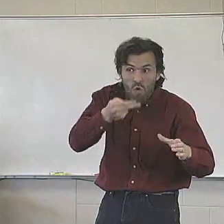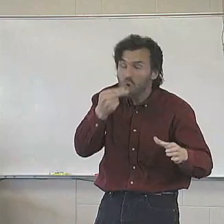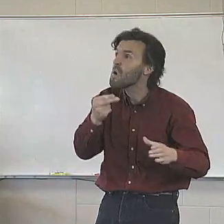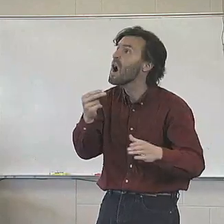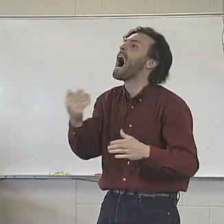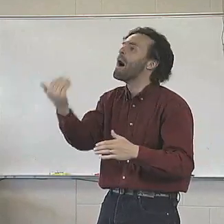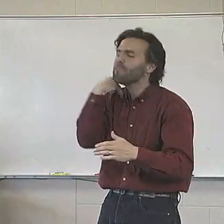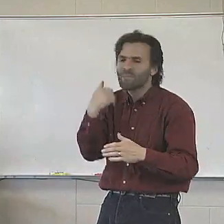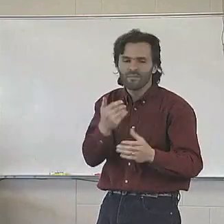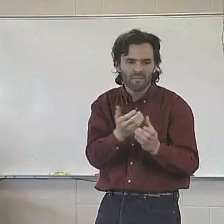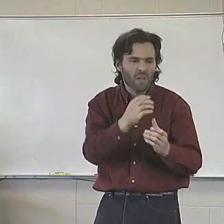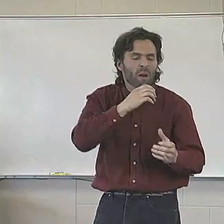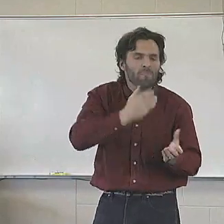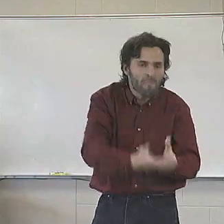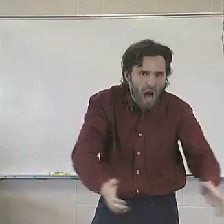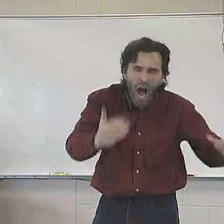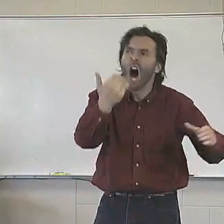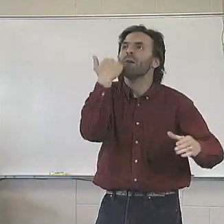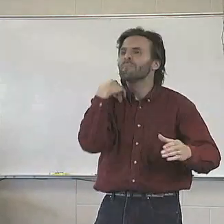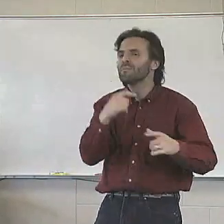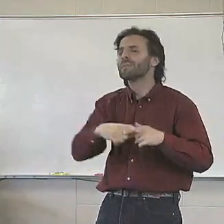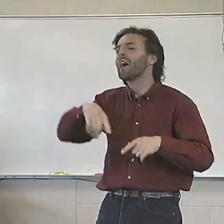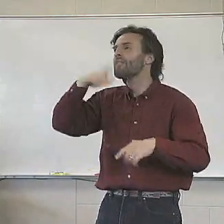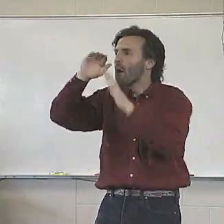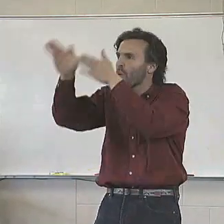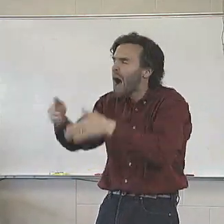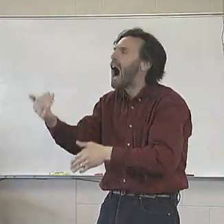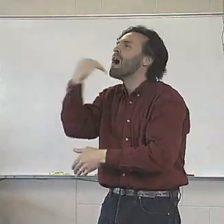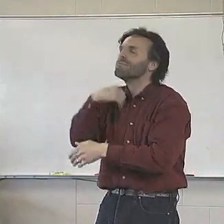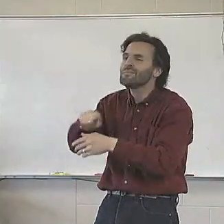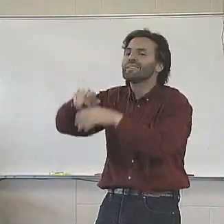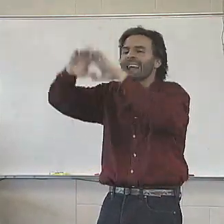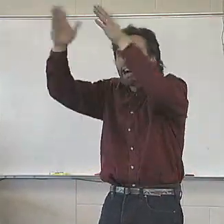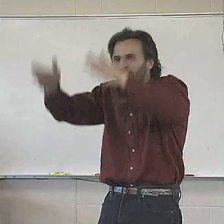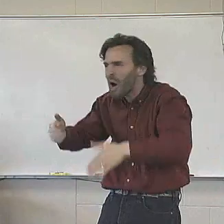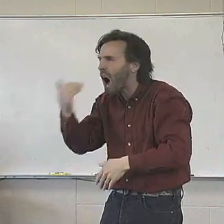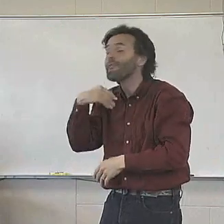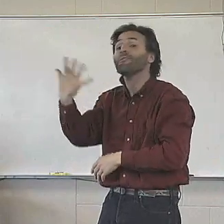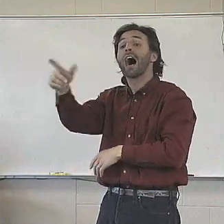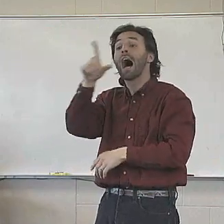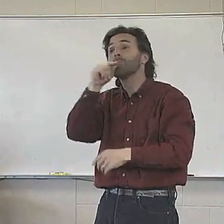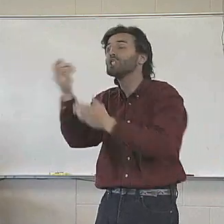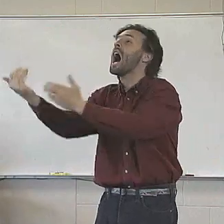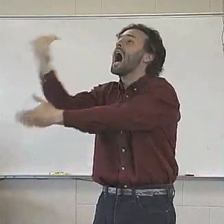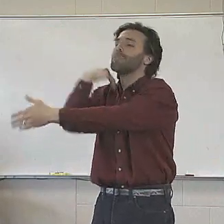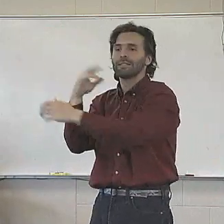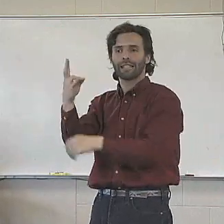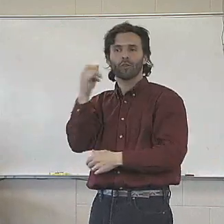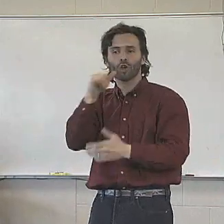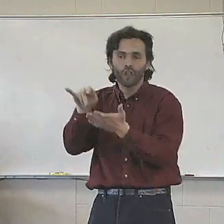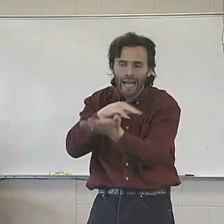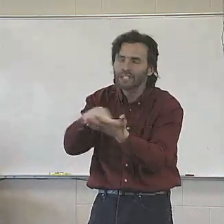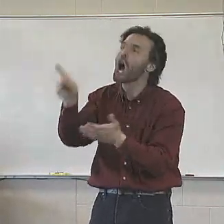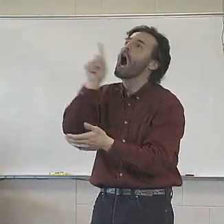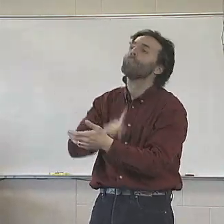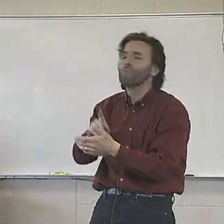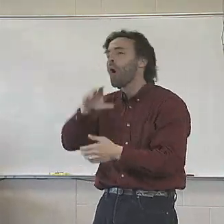pot and the old woman too, Skalinkin lot, ska Hottentot, 5 birds in the flock, 7 girls dancing, the old woman with the pink parasol,